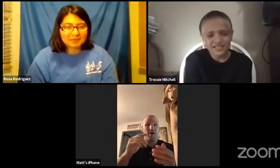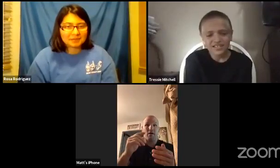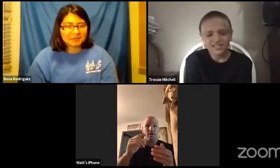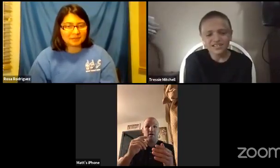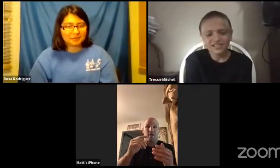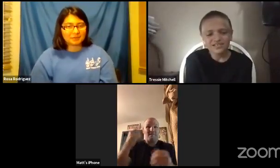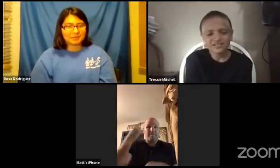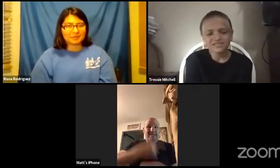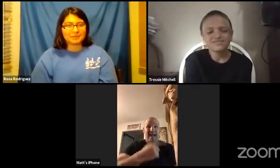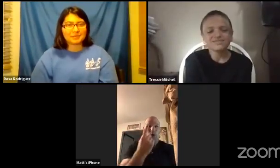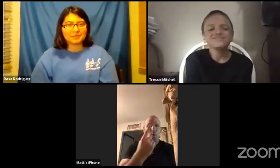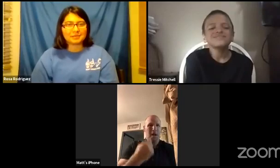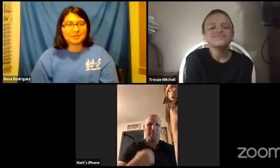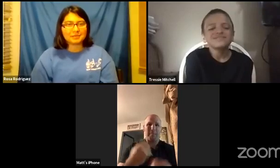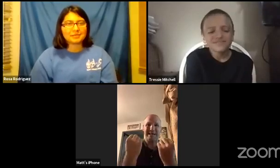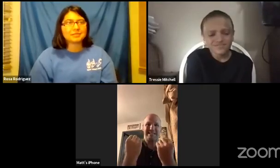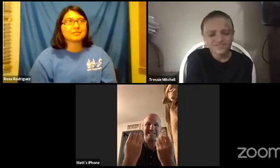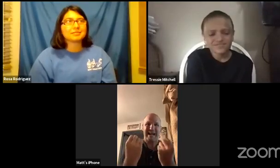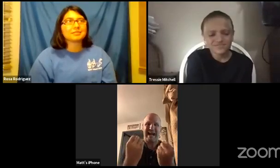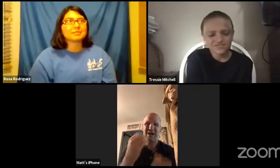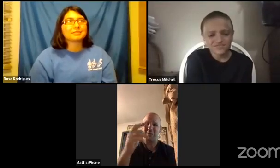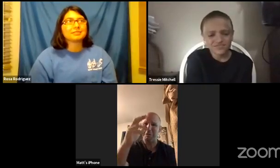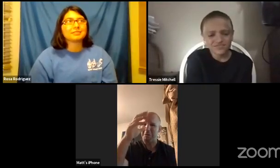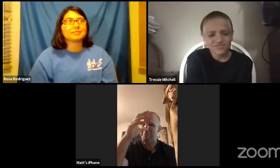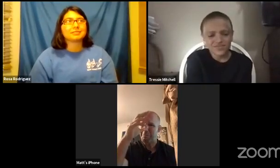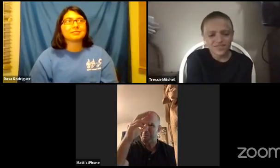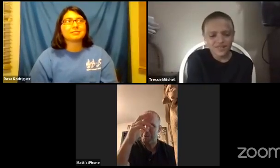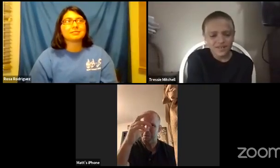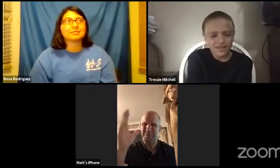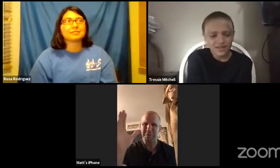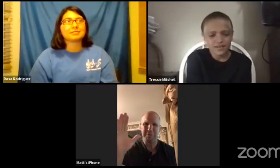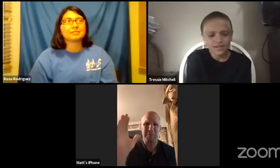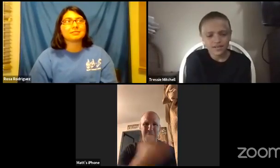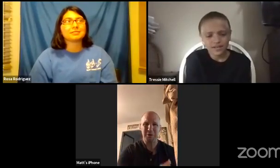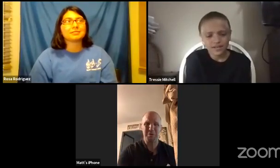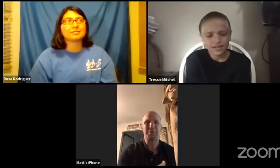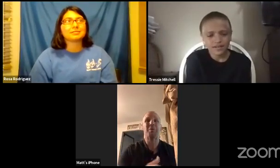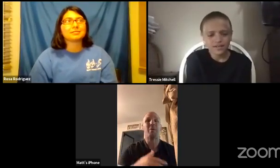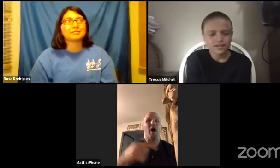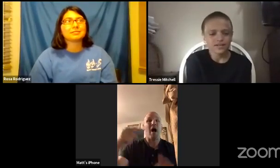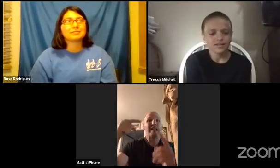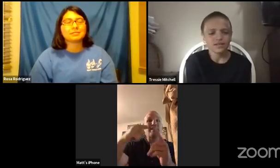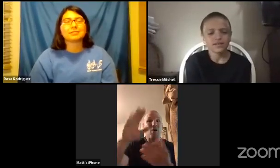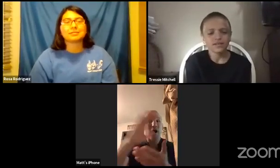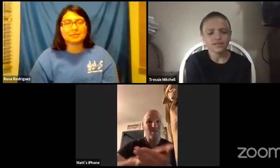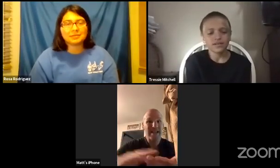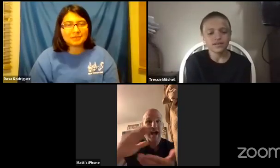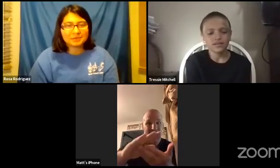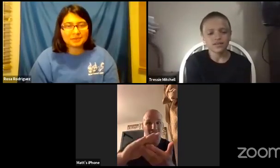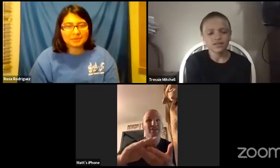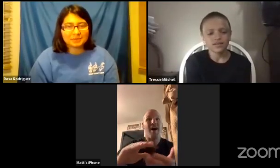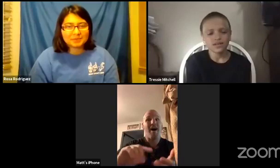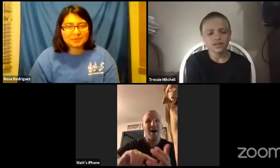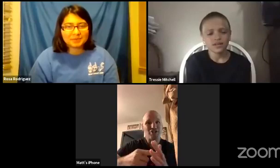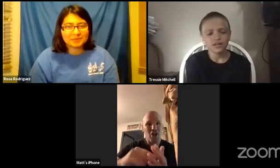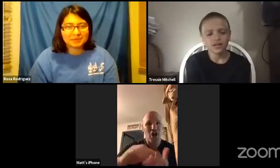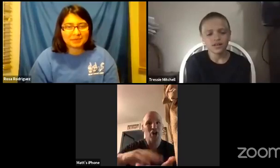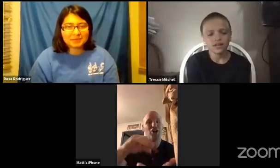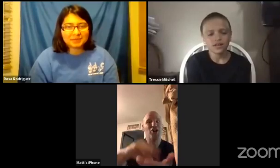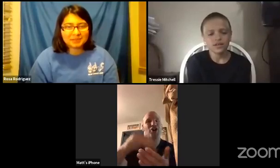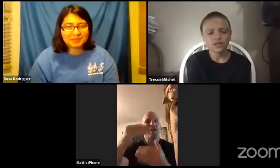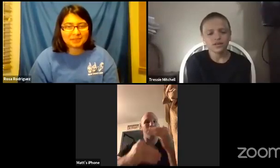I learned as much as I could from day one. My signing has always been pretty